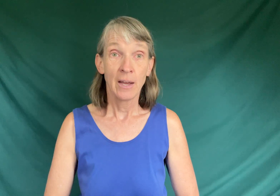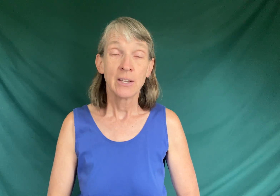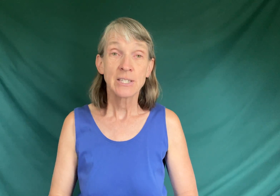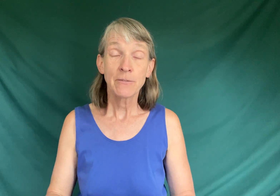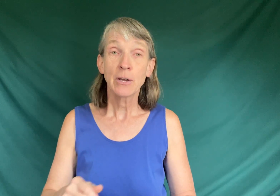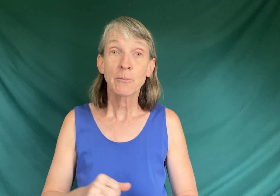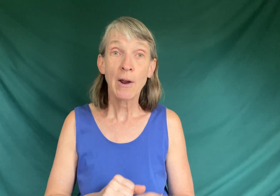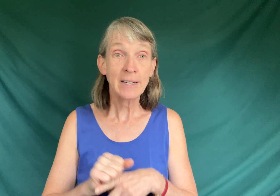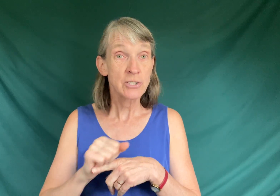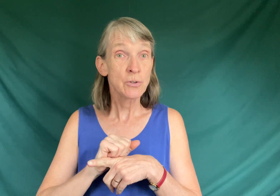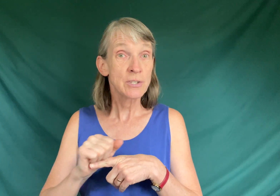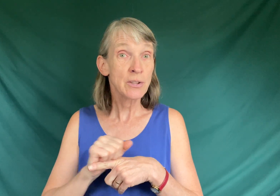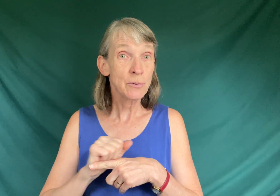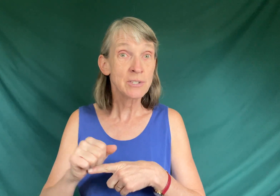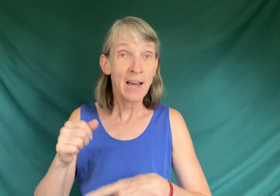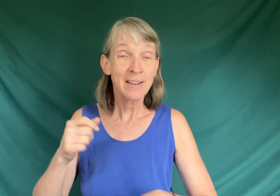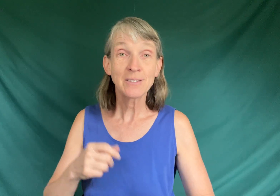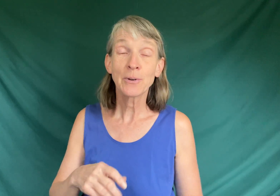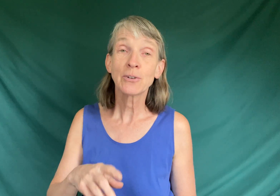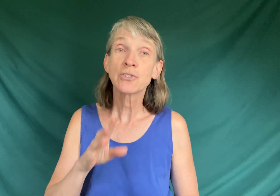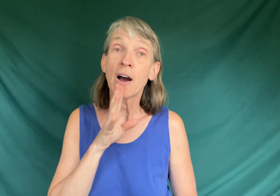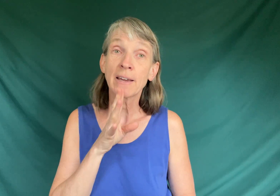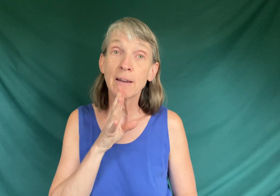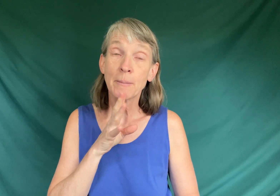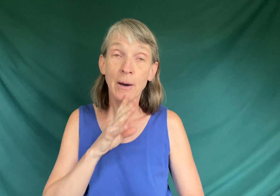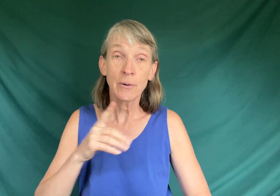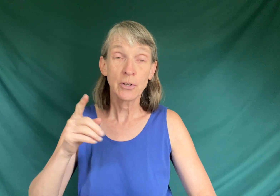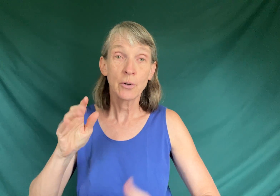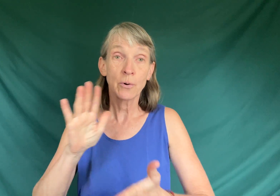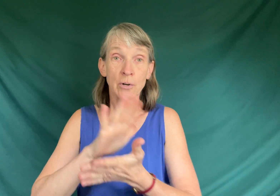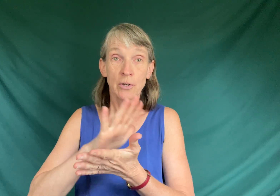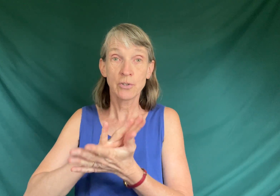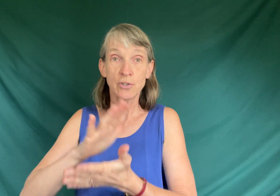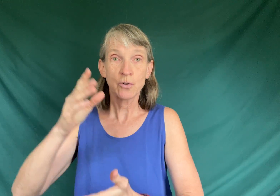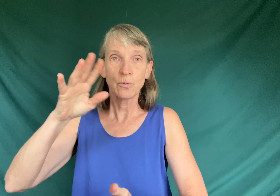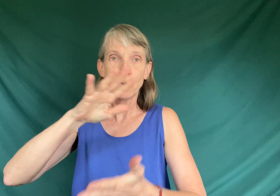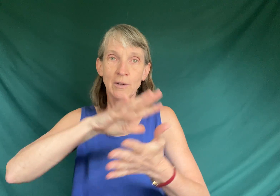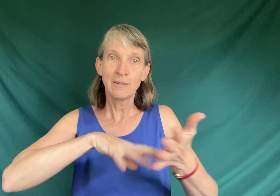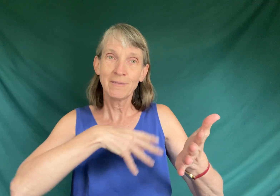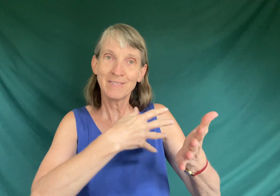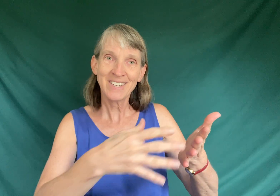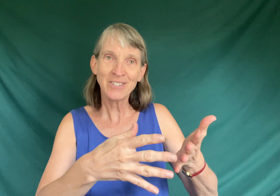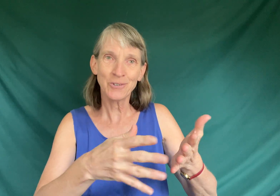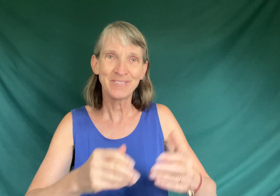see if you can practice using those signs when you're talking about your school schedule.